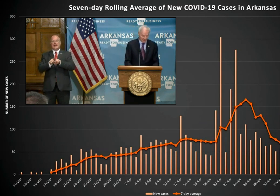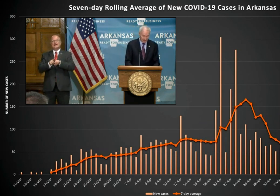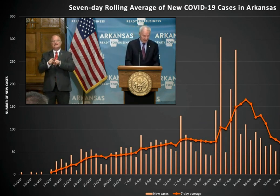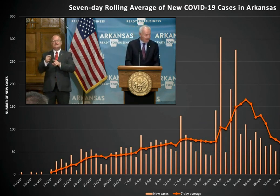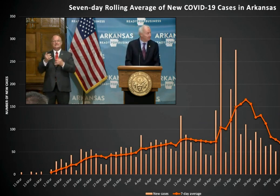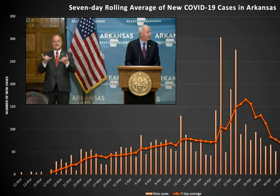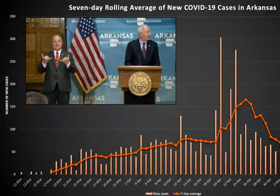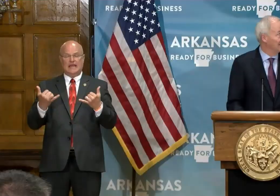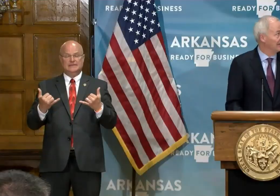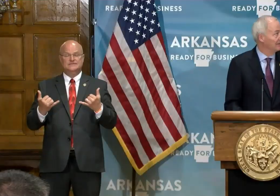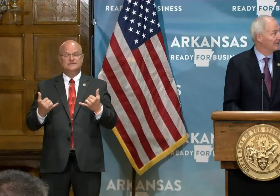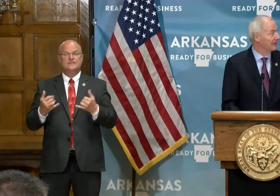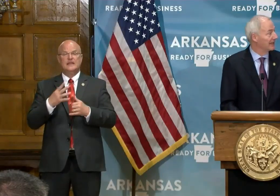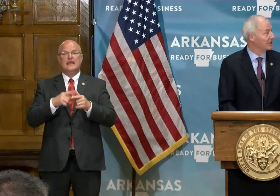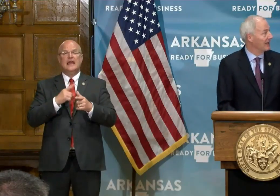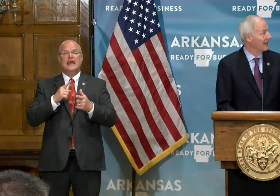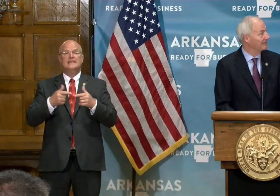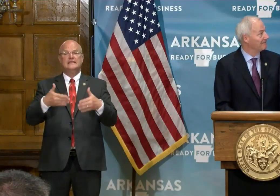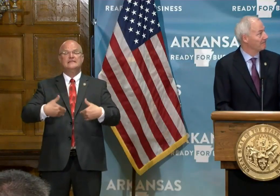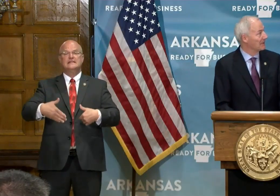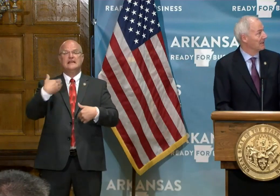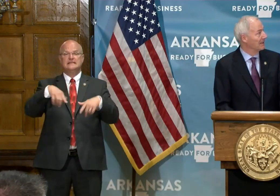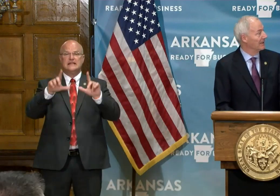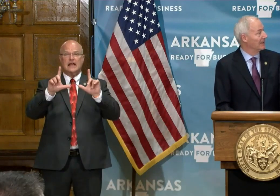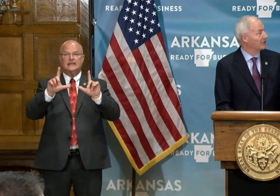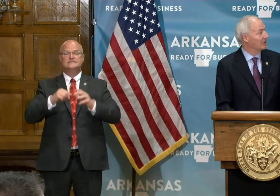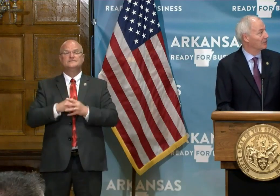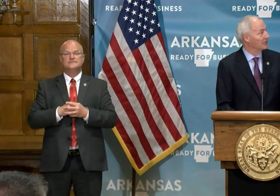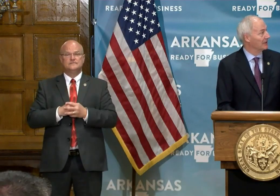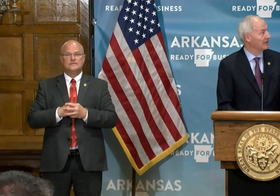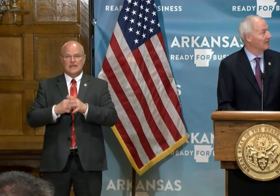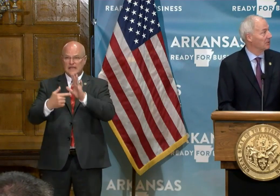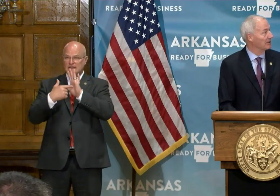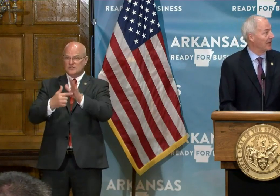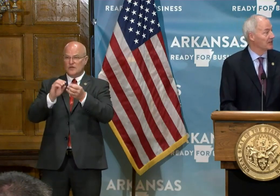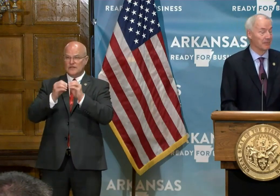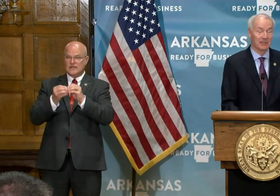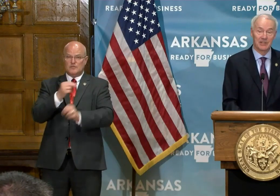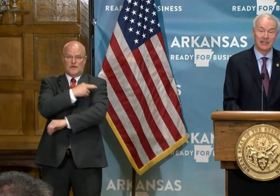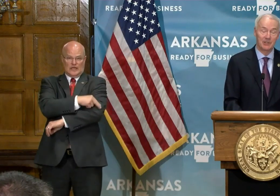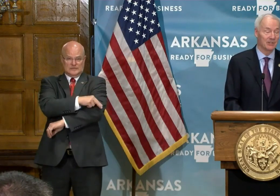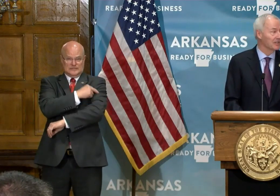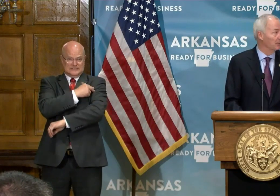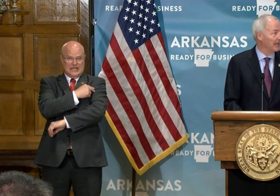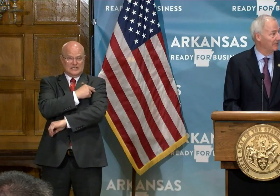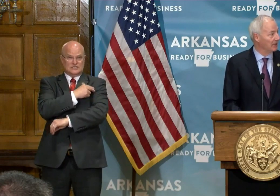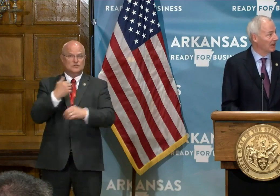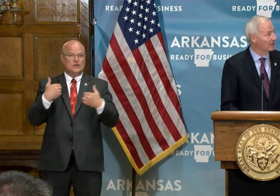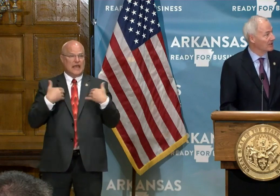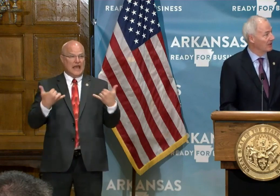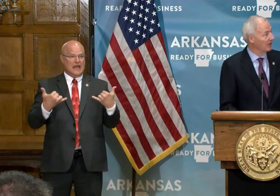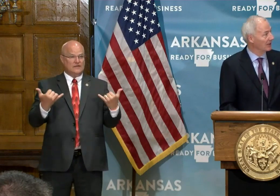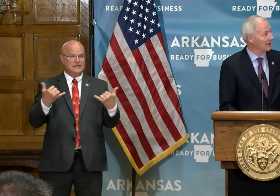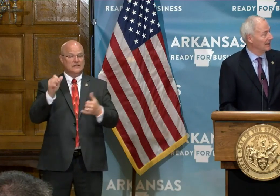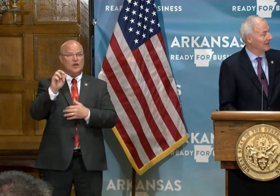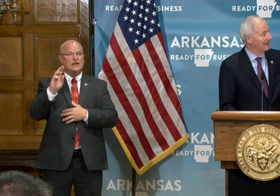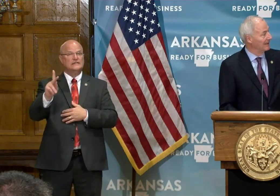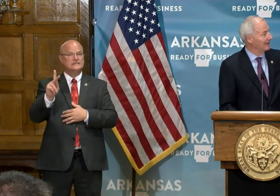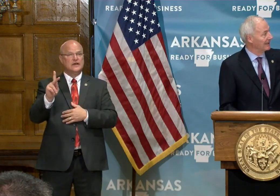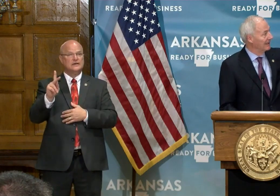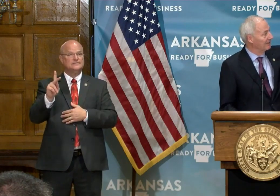did today. And then the next slide shows the number of hospitalizations that we have in